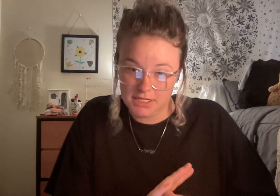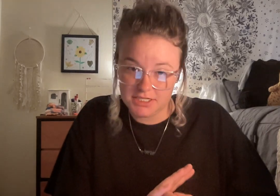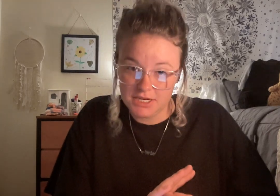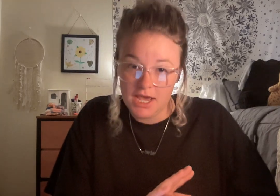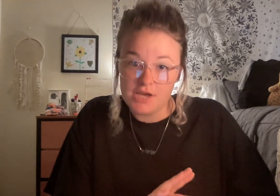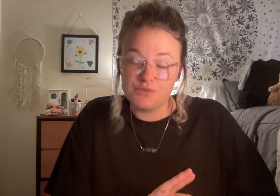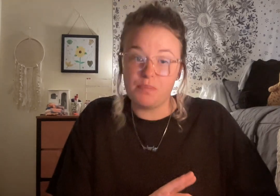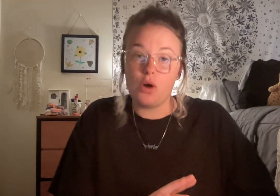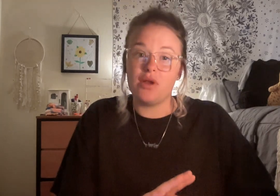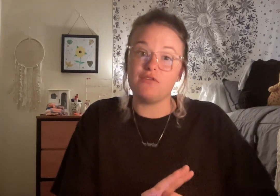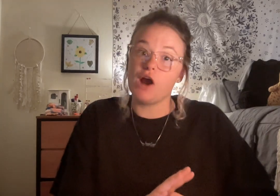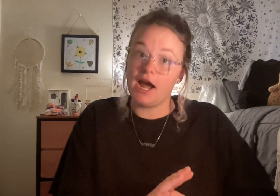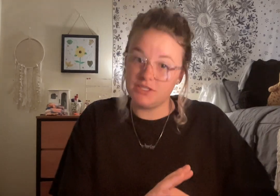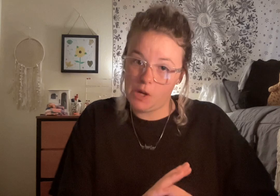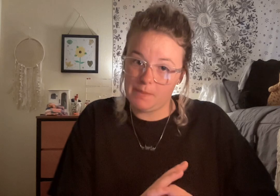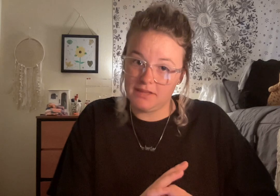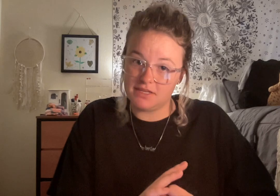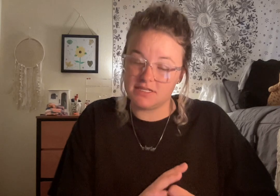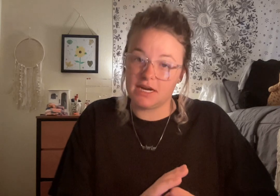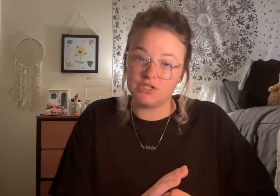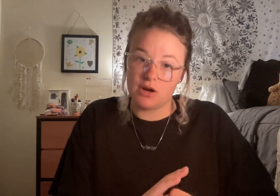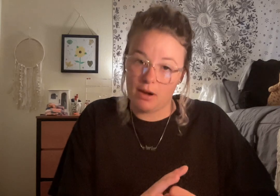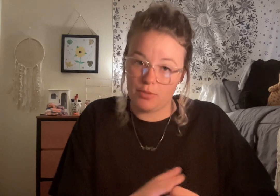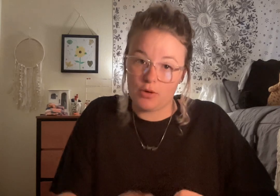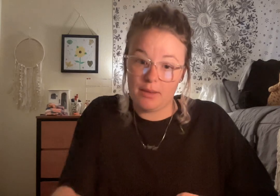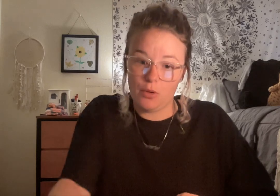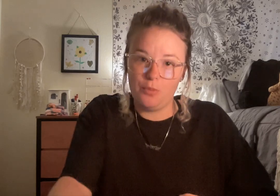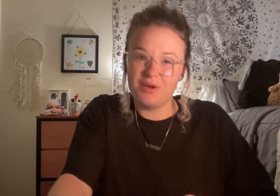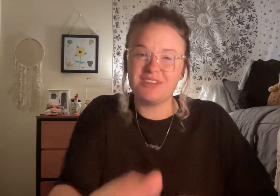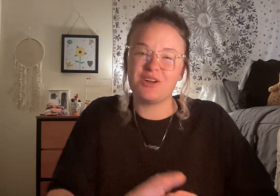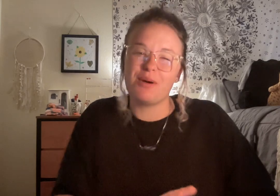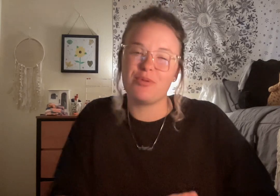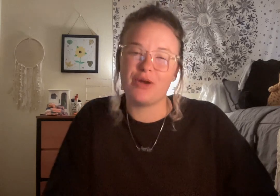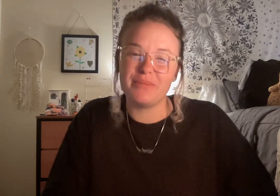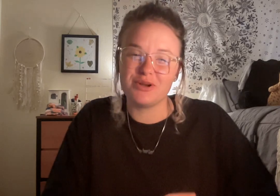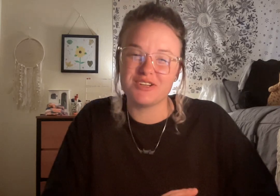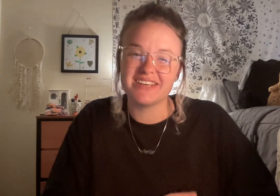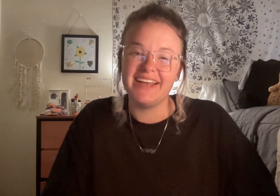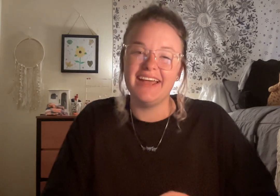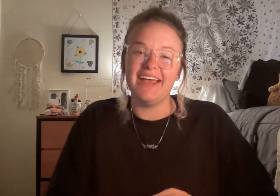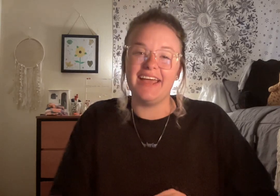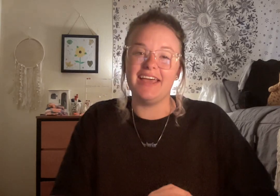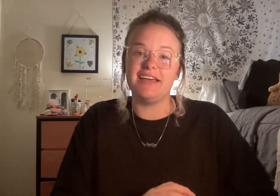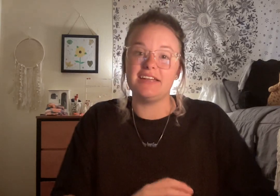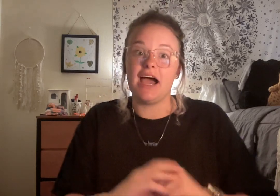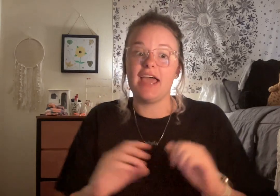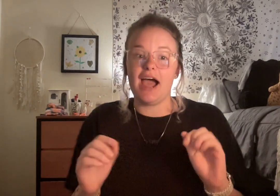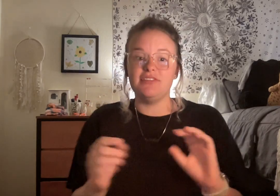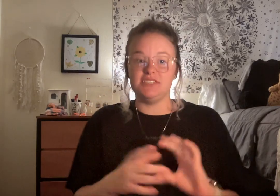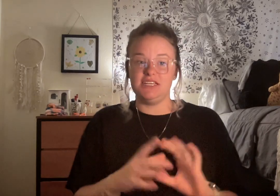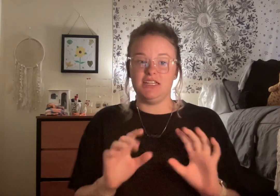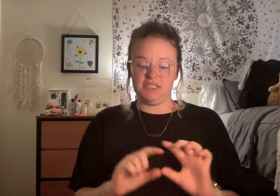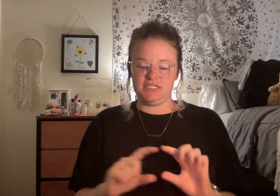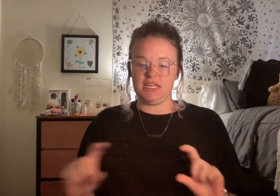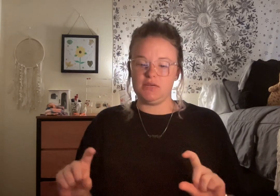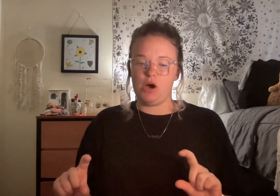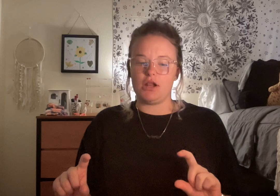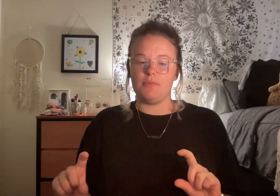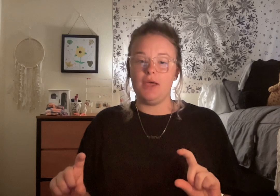connected. But whenever I taught my lesson, I taught about parameters. and I had the TEK listed at the bottom,